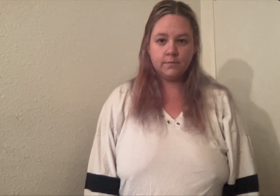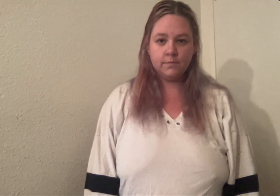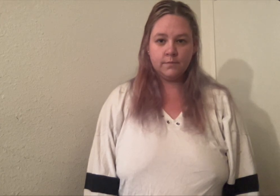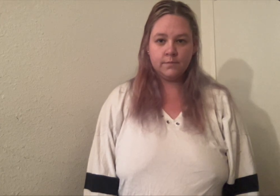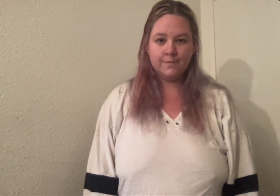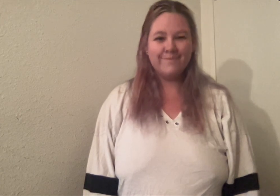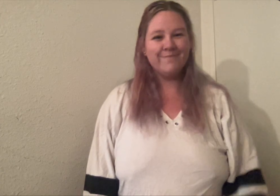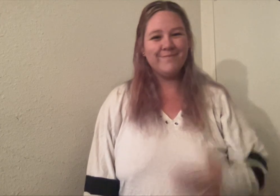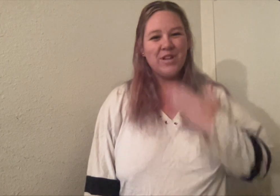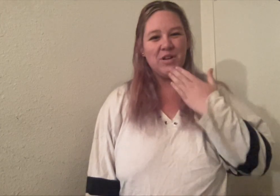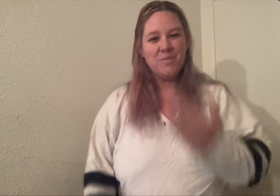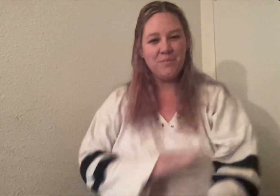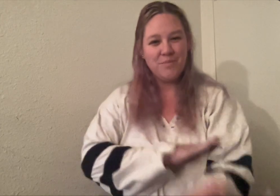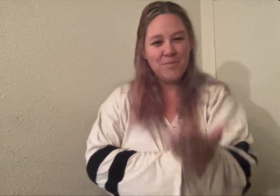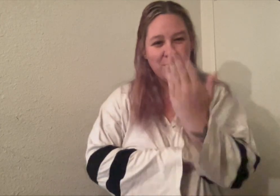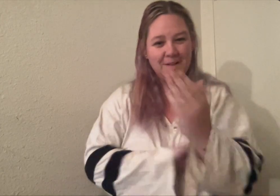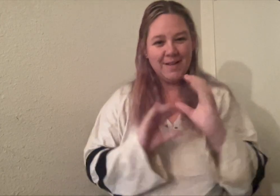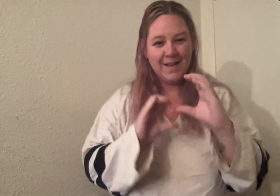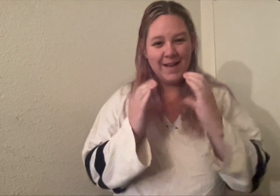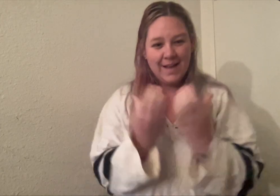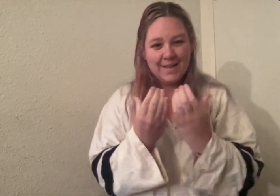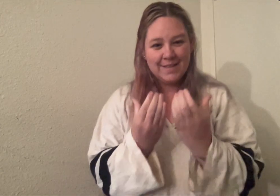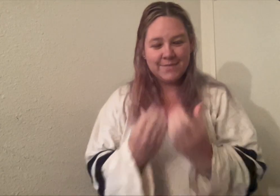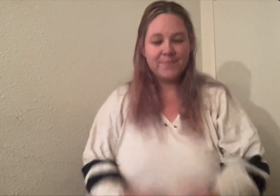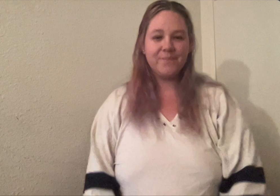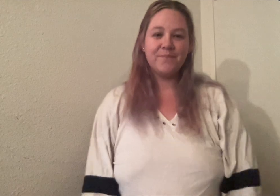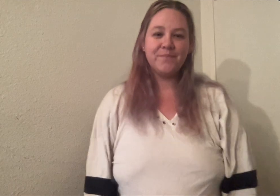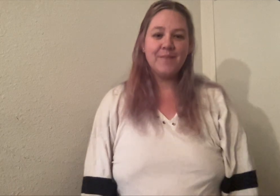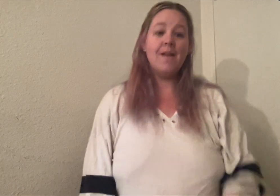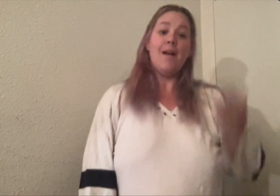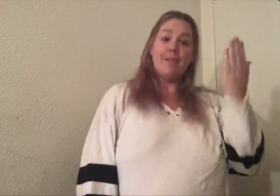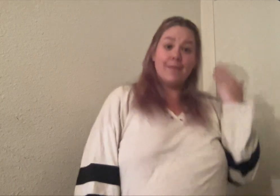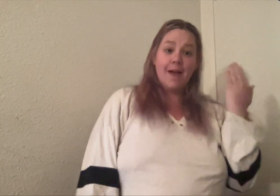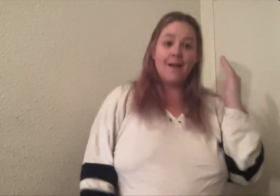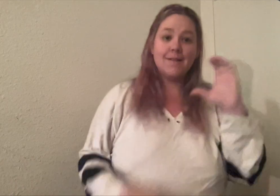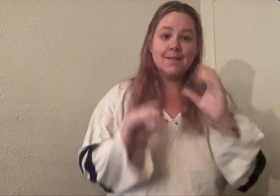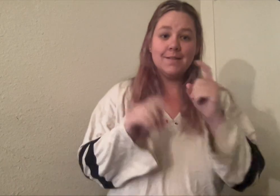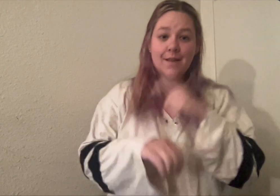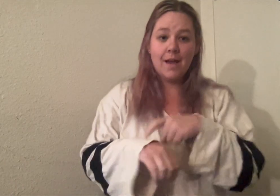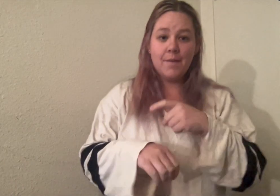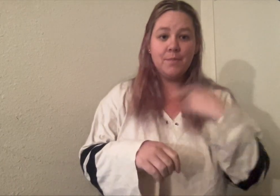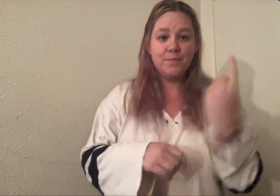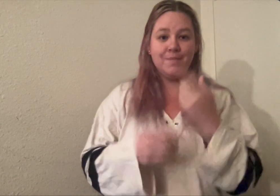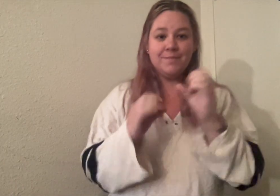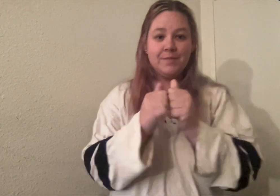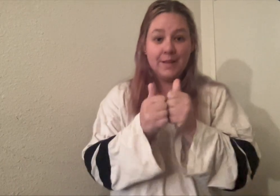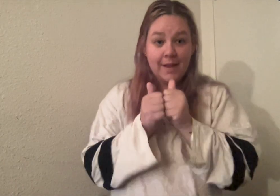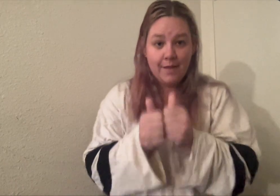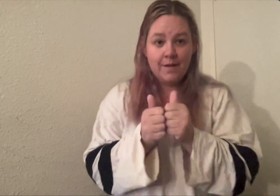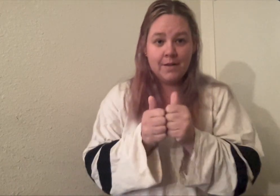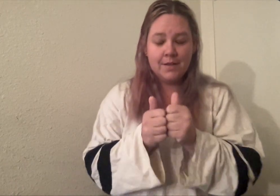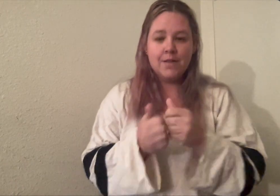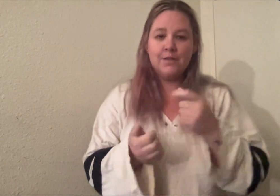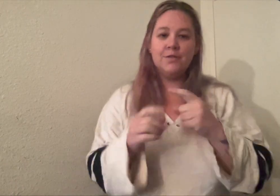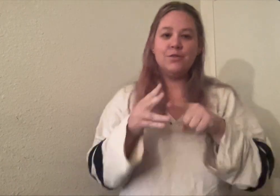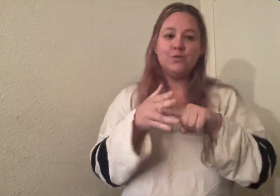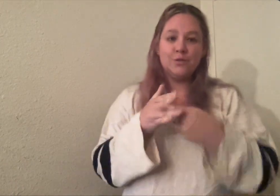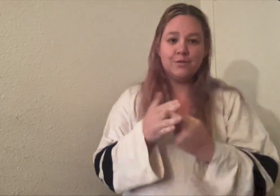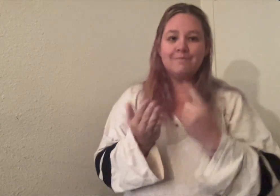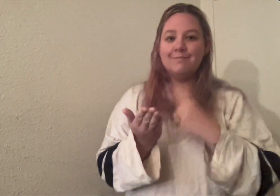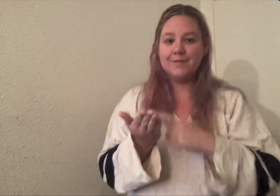Well, good morning, class. The last time that we were together, we began an introduction into paradigms of